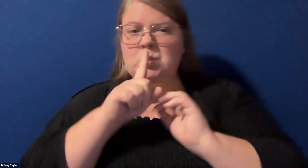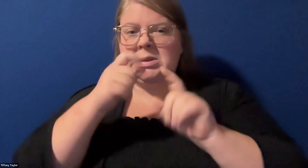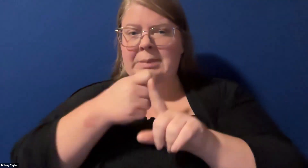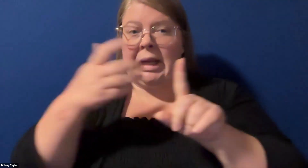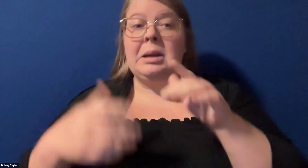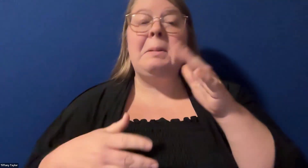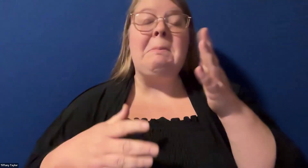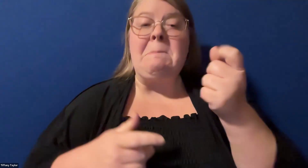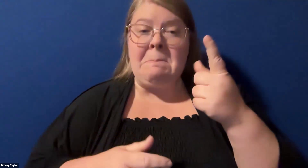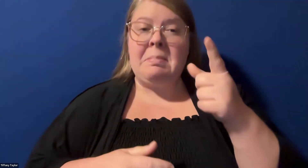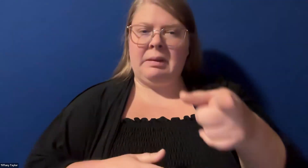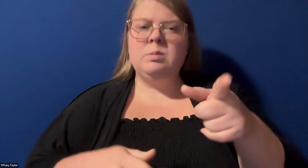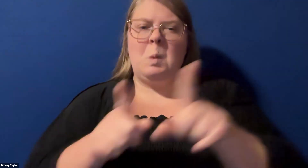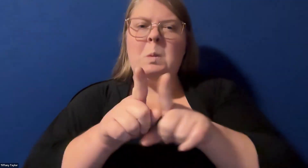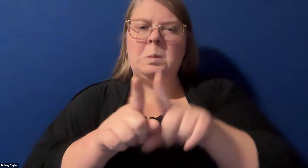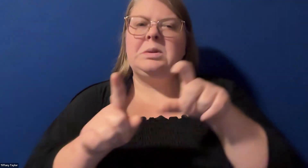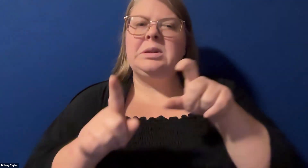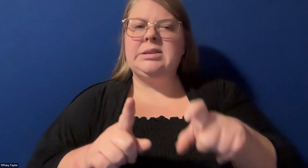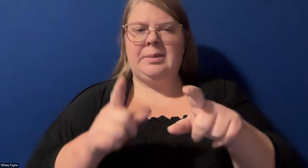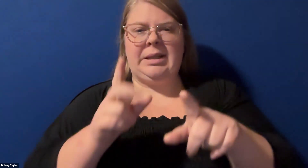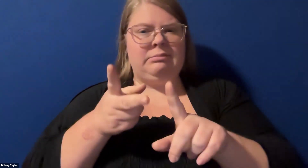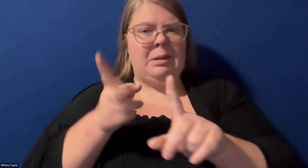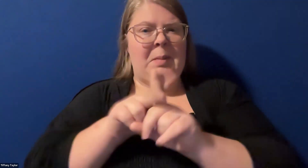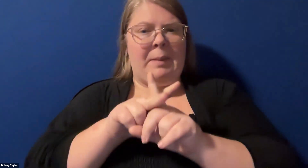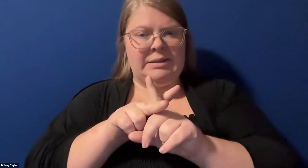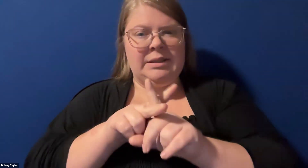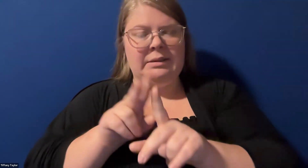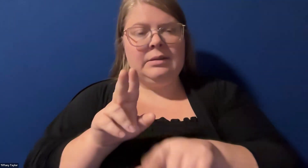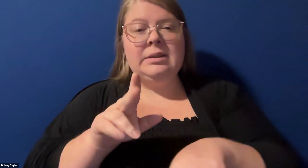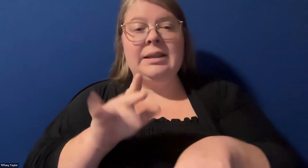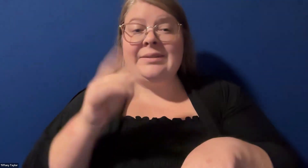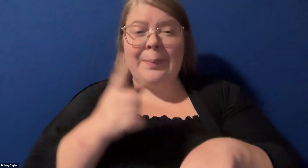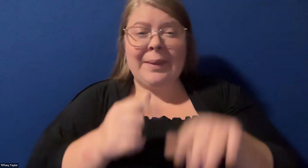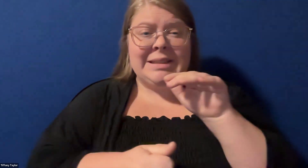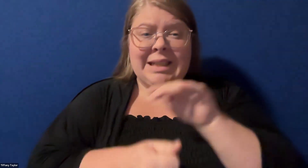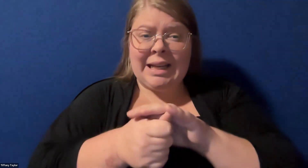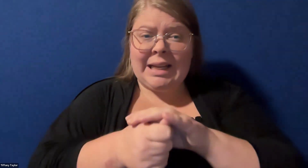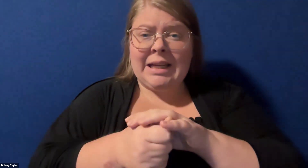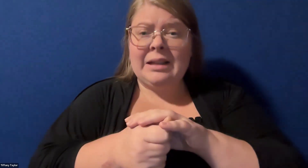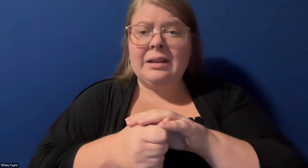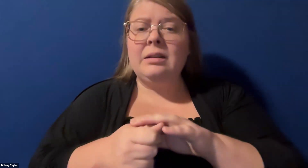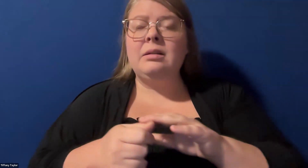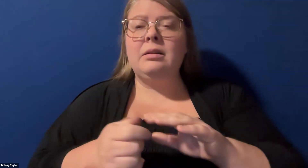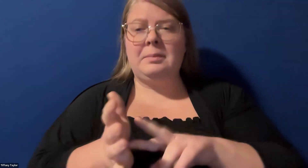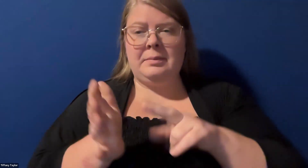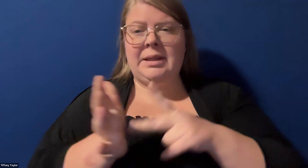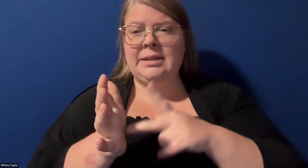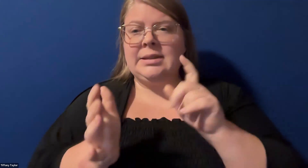be implemented. So if anything is hidden or any area is hidden, then you need to be add hidden